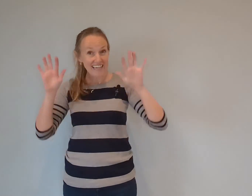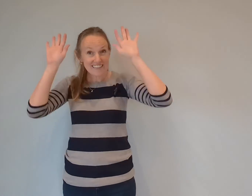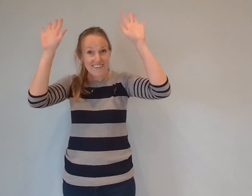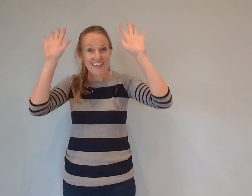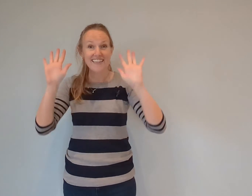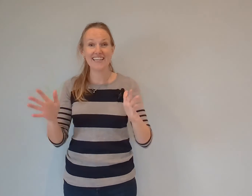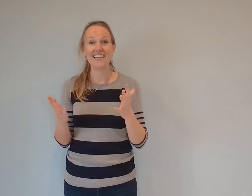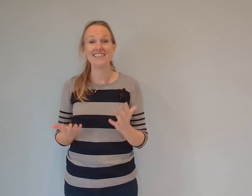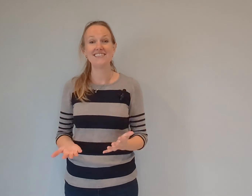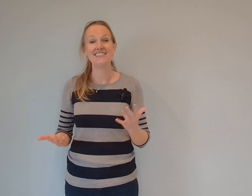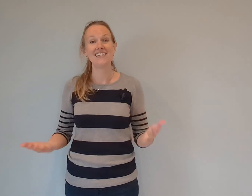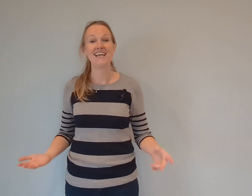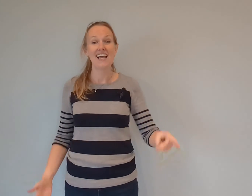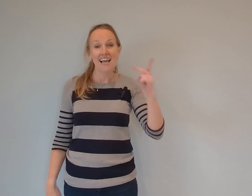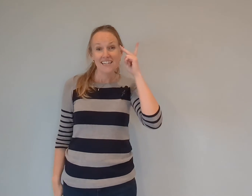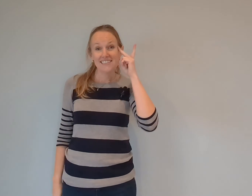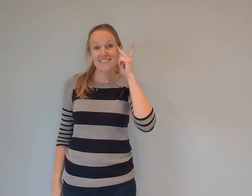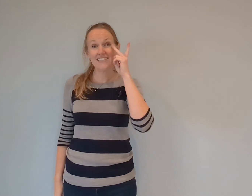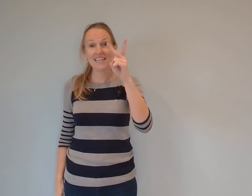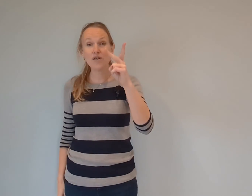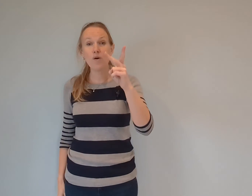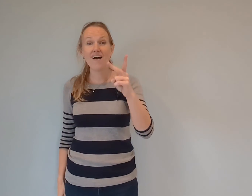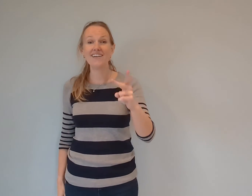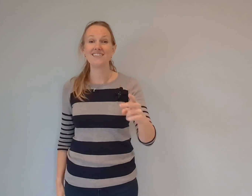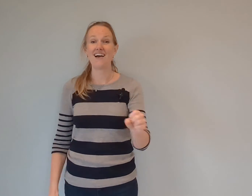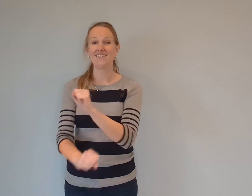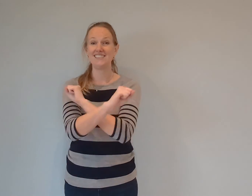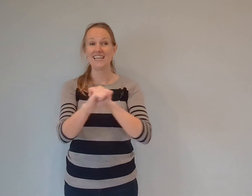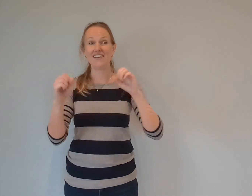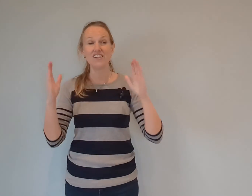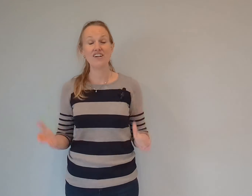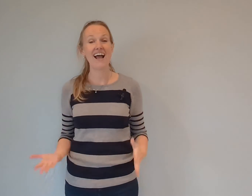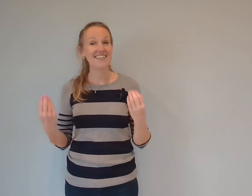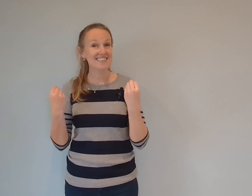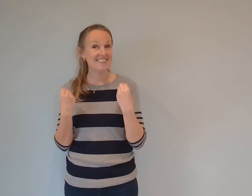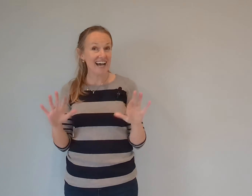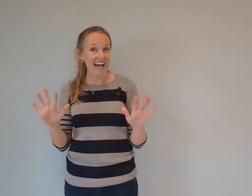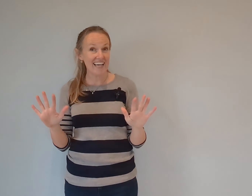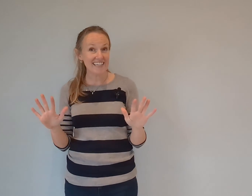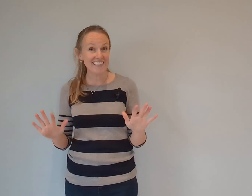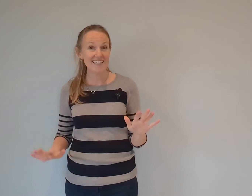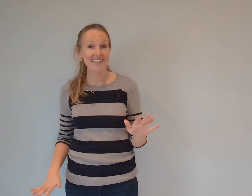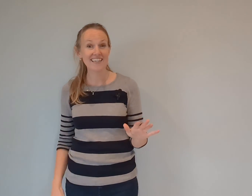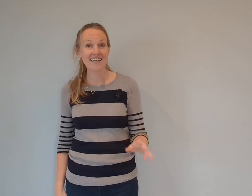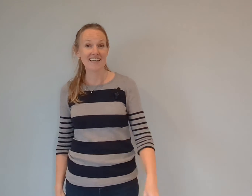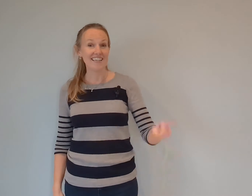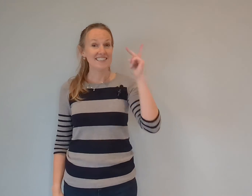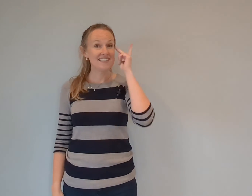done great things. See what our Savior has done.